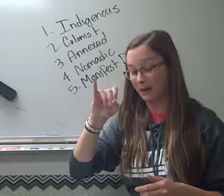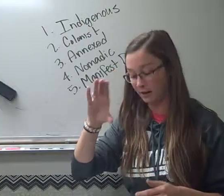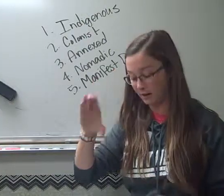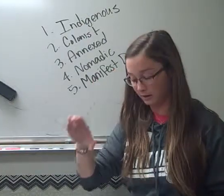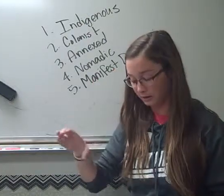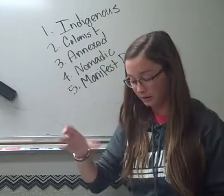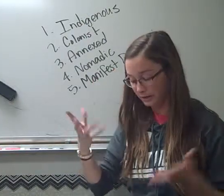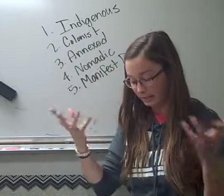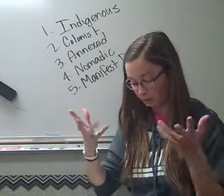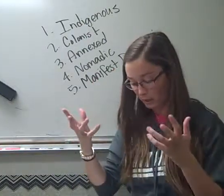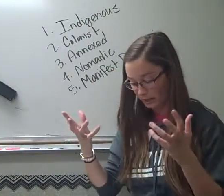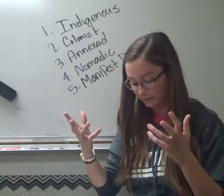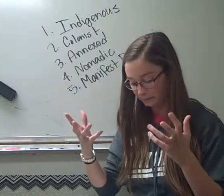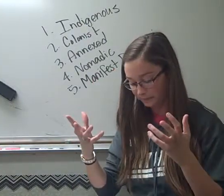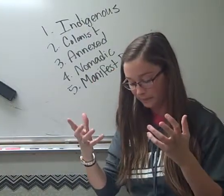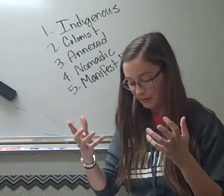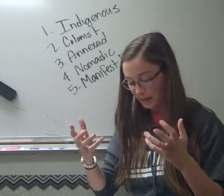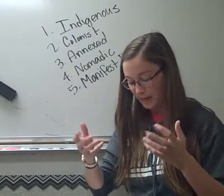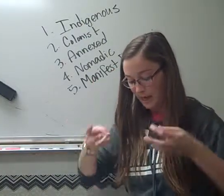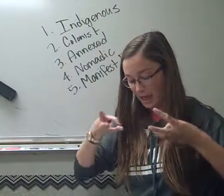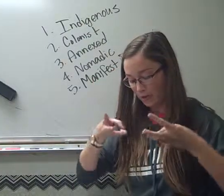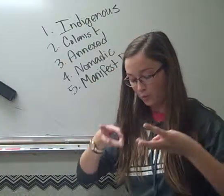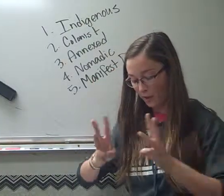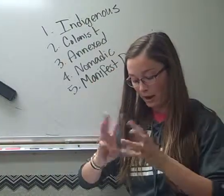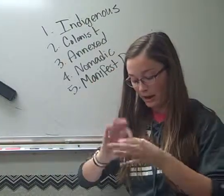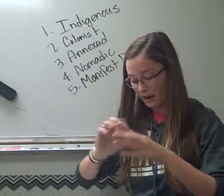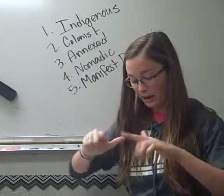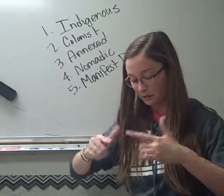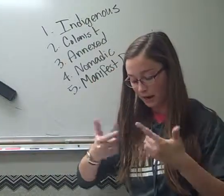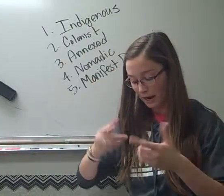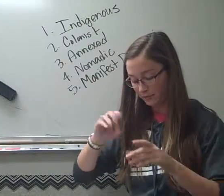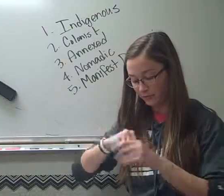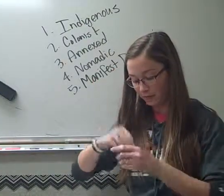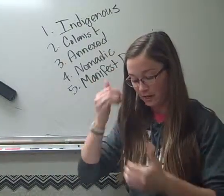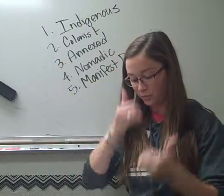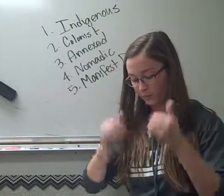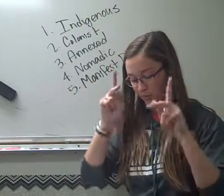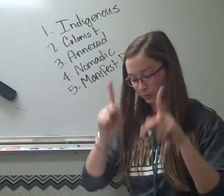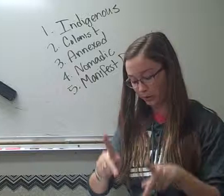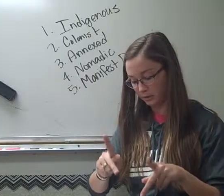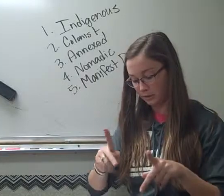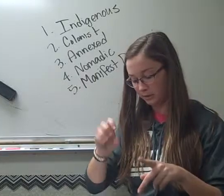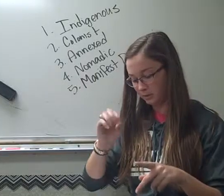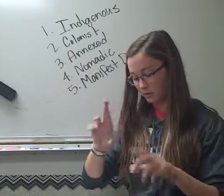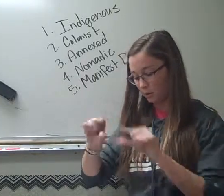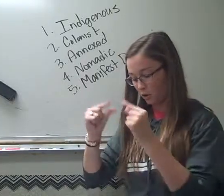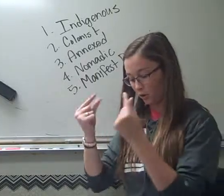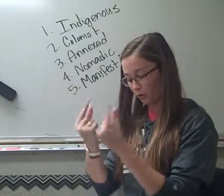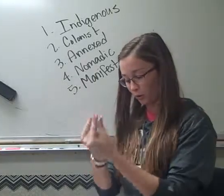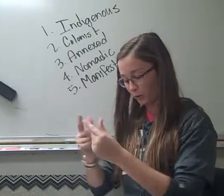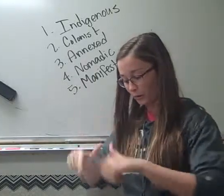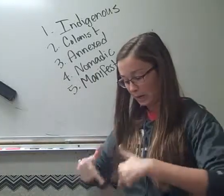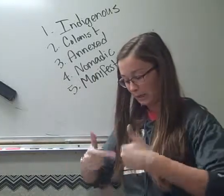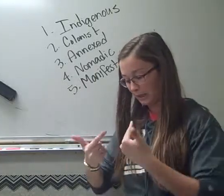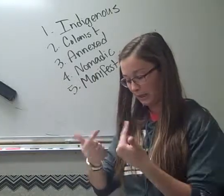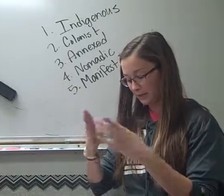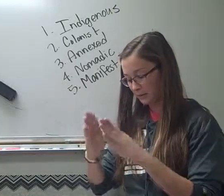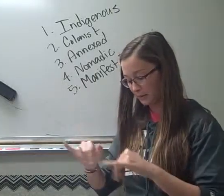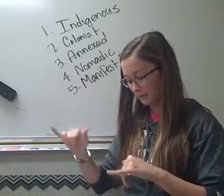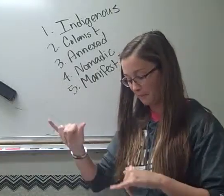Nomadic is what? A way of life in which a person or group lives